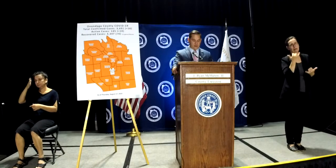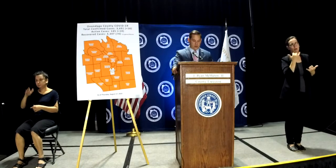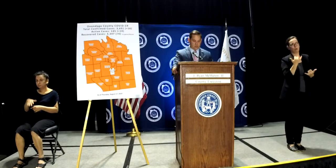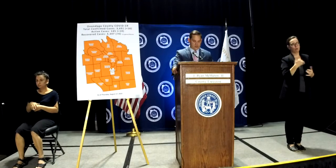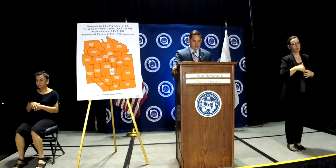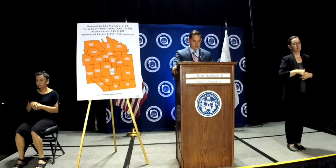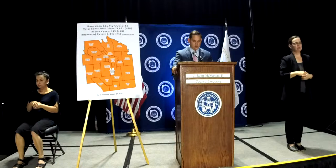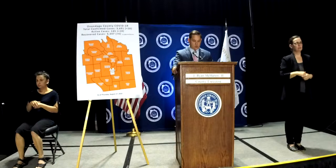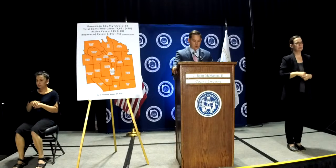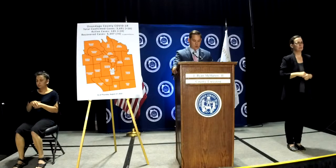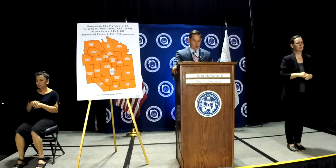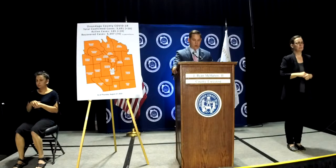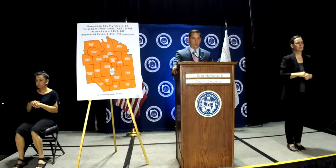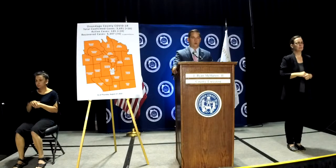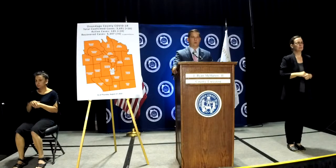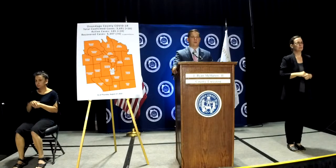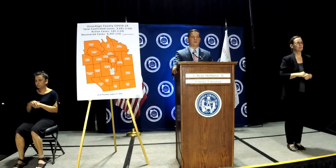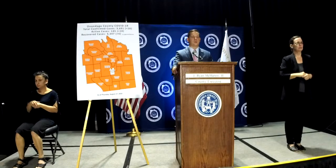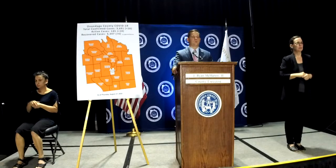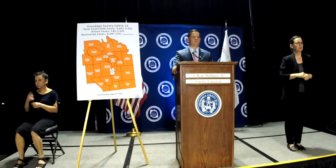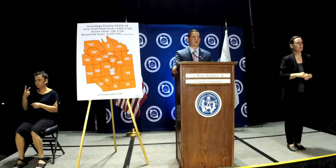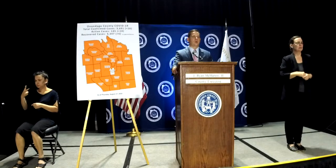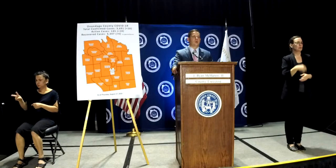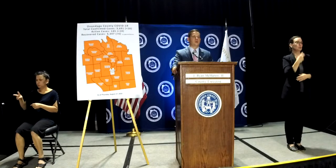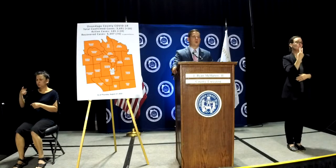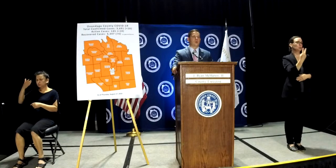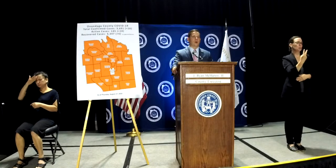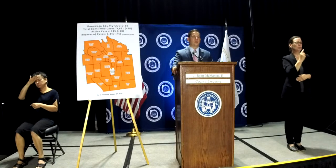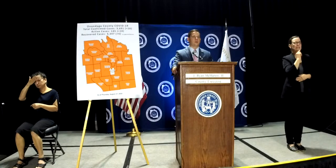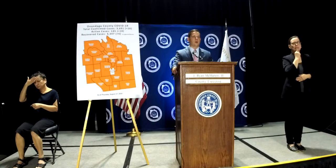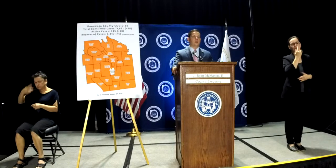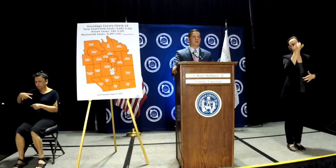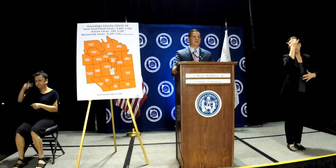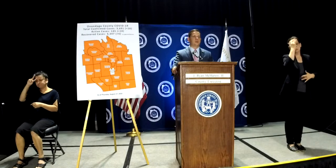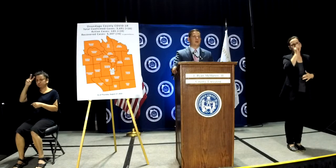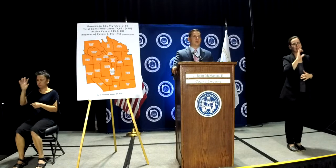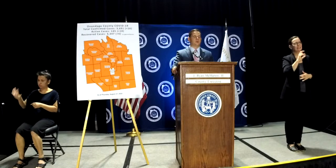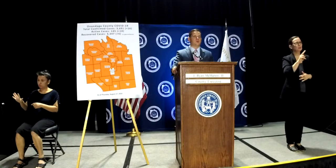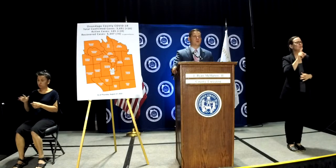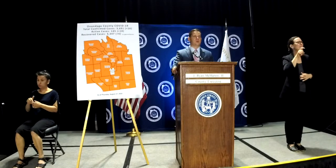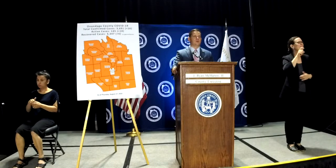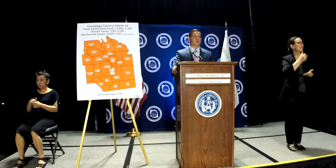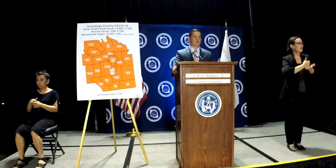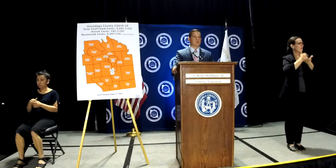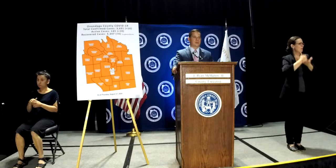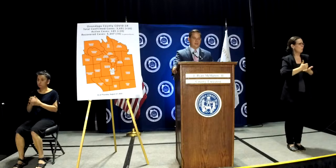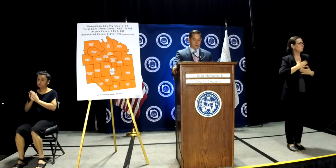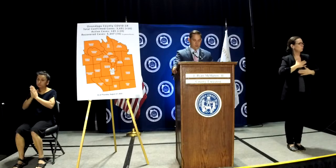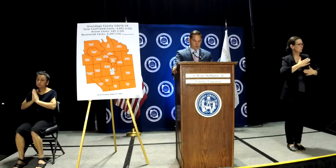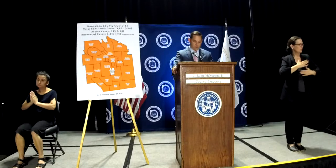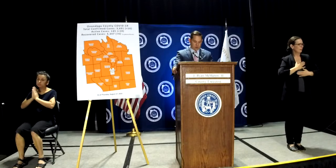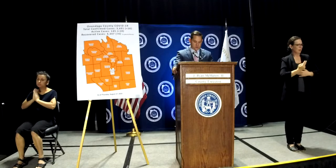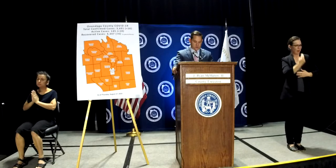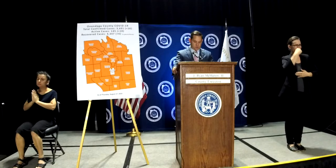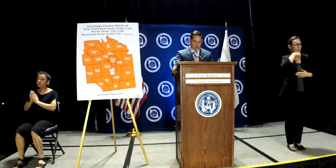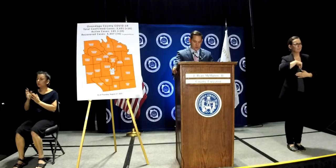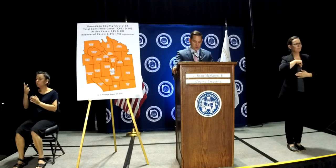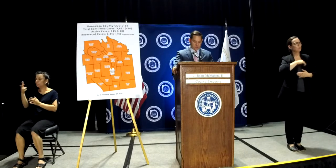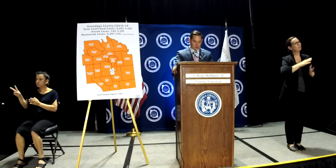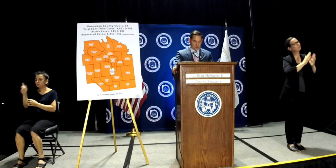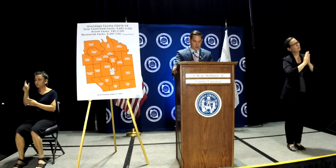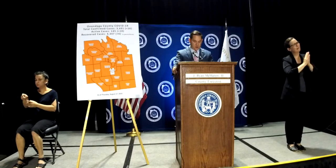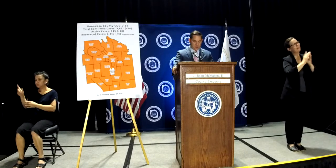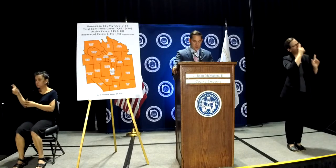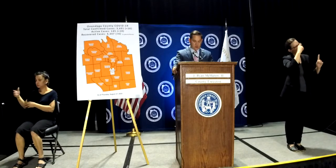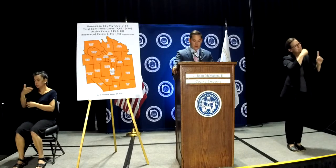COVID on a daily basis. 2 are in critical condition. So I want to think about those two individuals. Keep them in your thoughts and